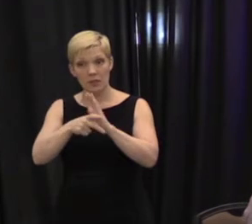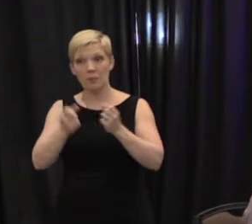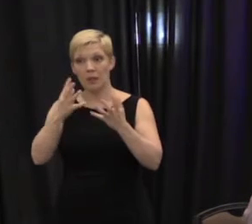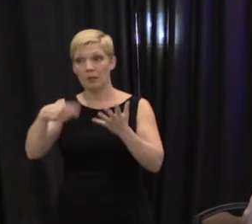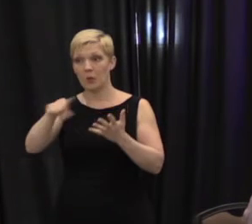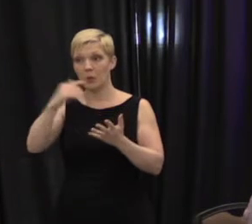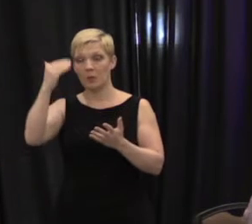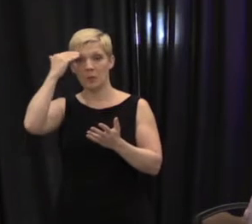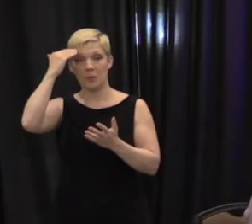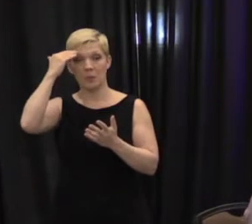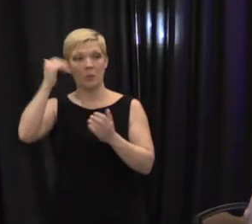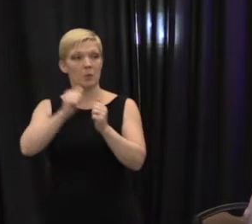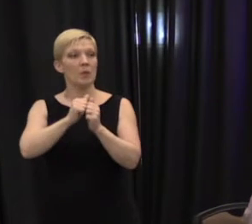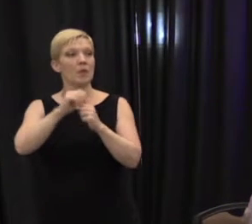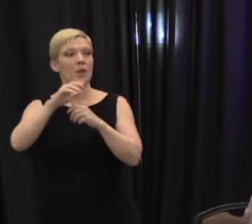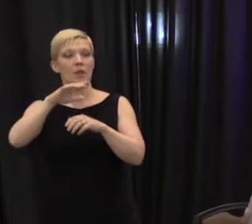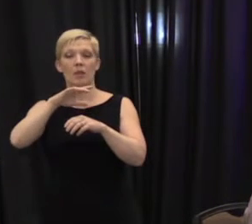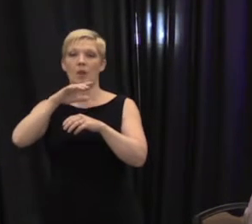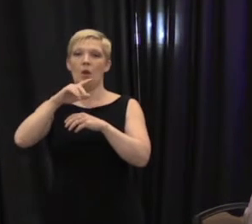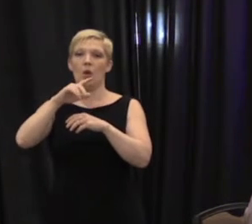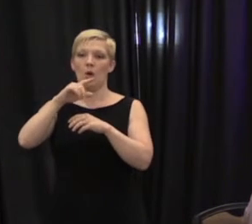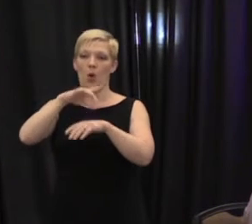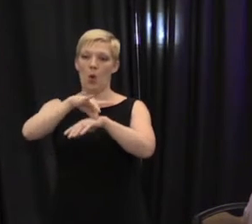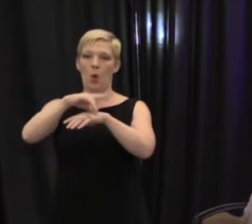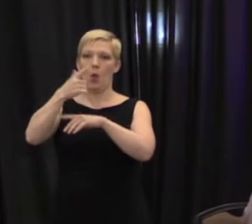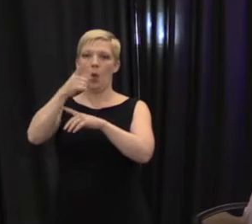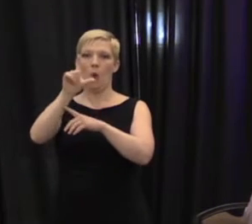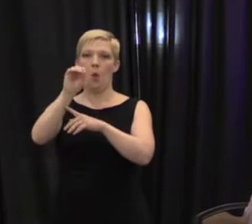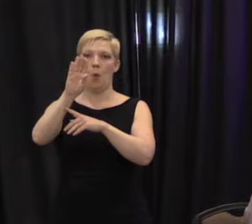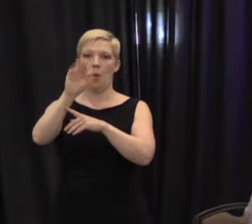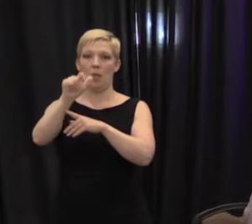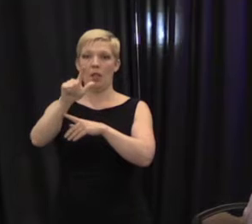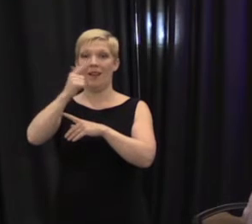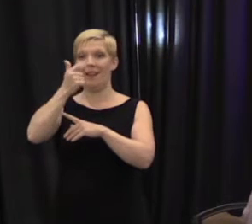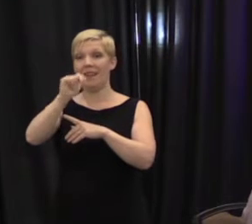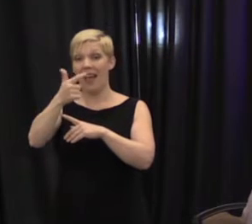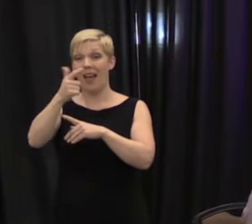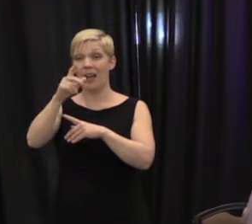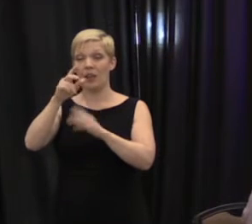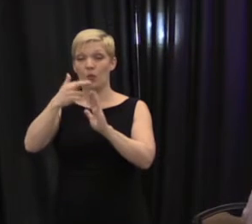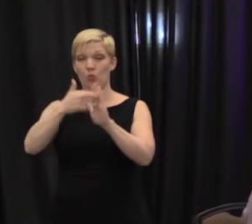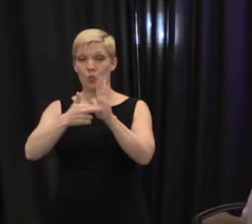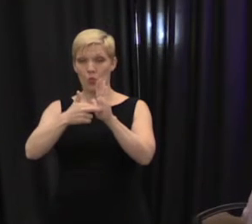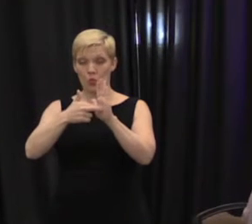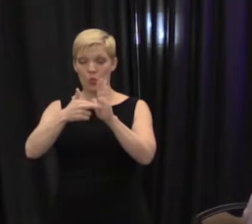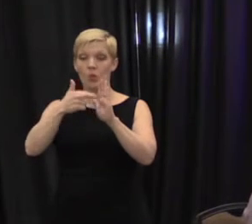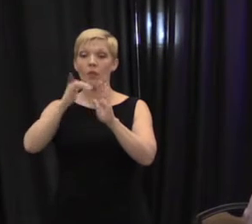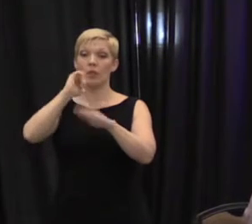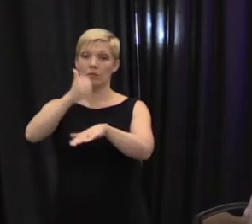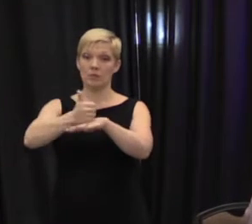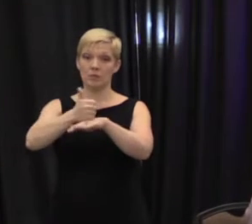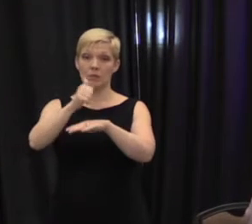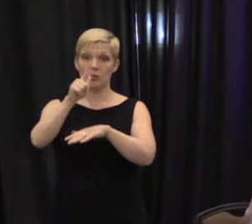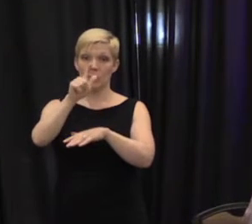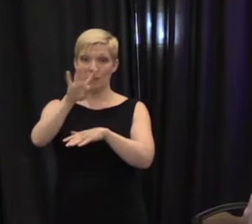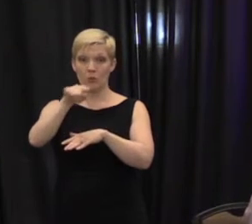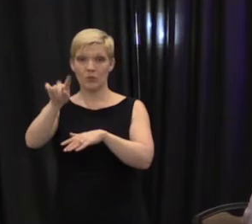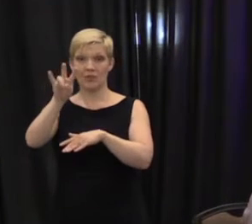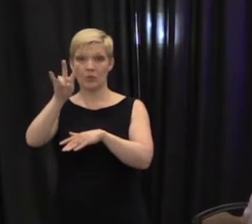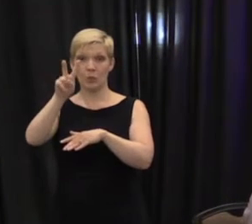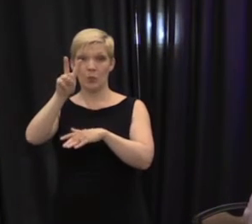of you may be familiar with, the global gag rule. Think about how the global gag rule was enacted within 24 to 72